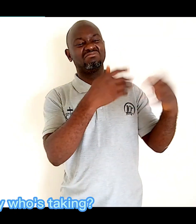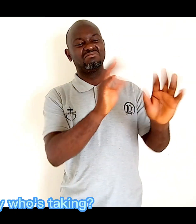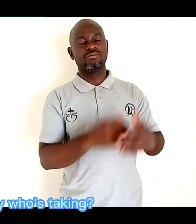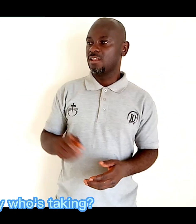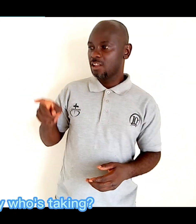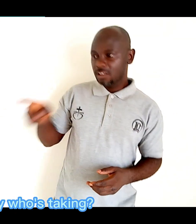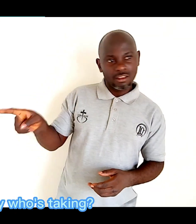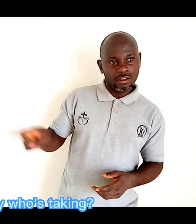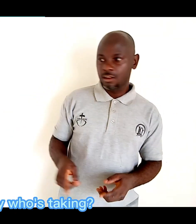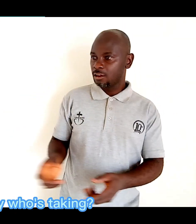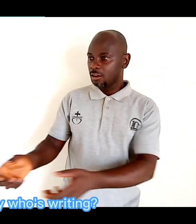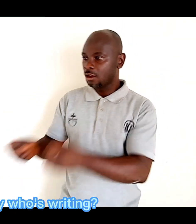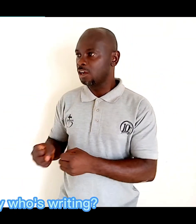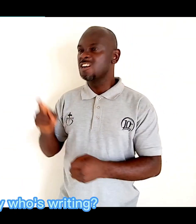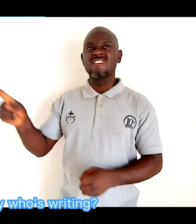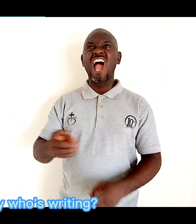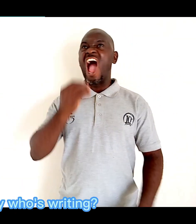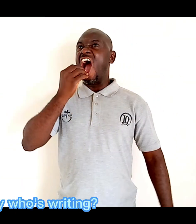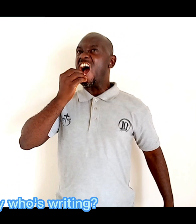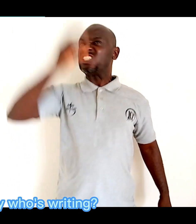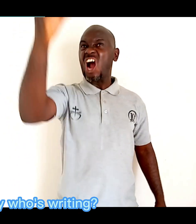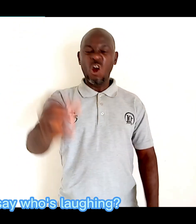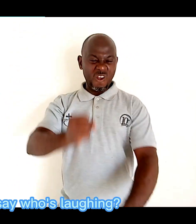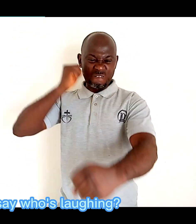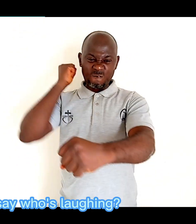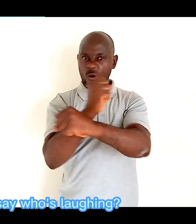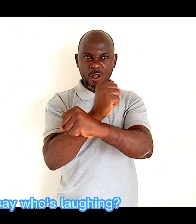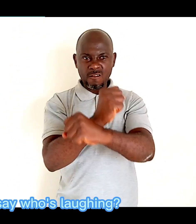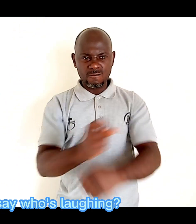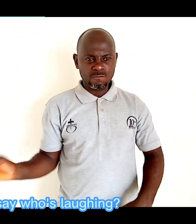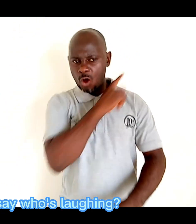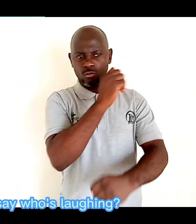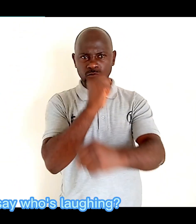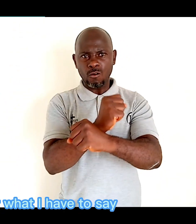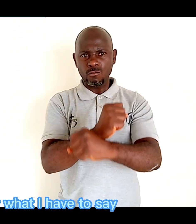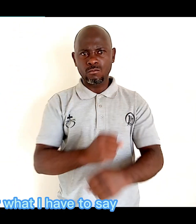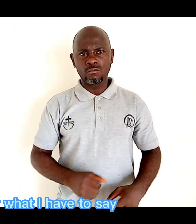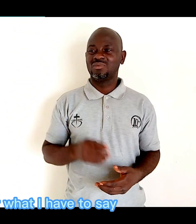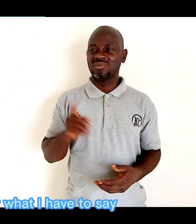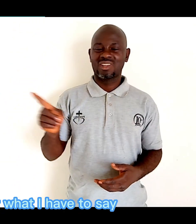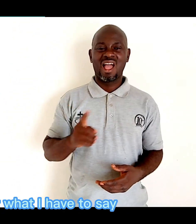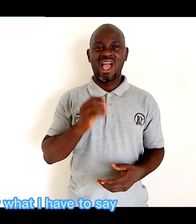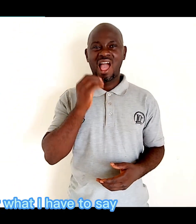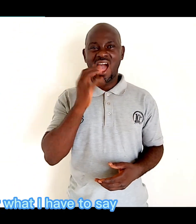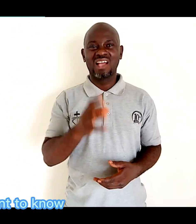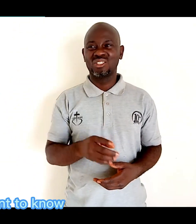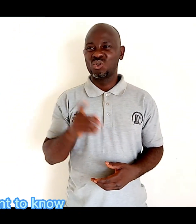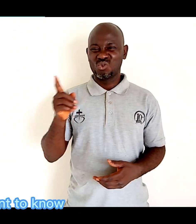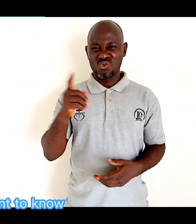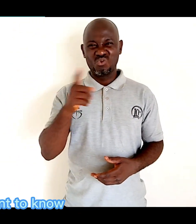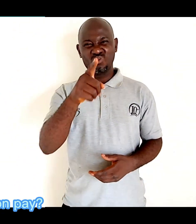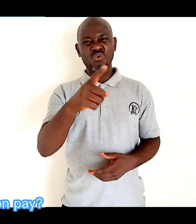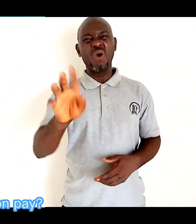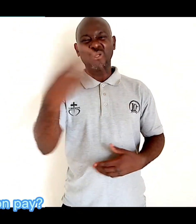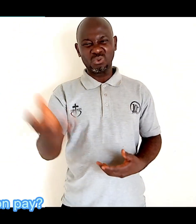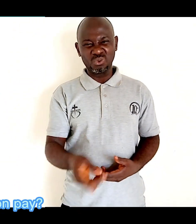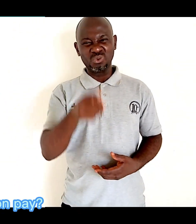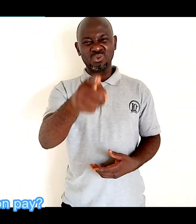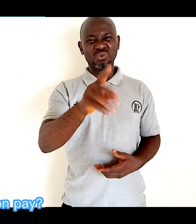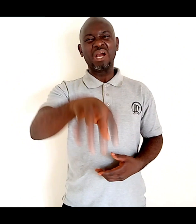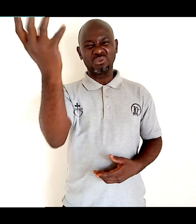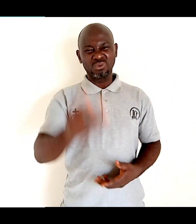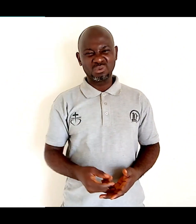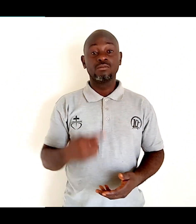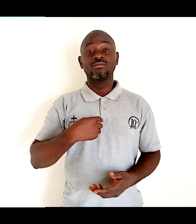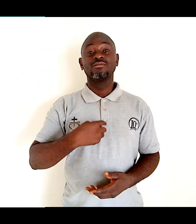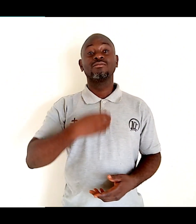When I talk, they say who's talking. When I write, they say who's writing. Even when I laugh, they say who's laughing. They don't want to hear what I have to say. Oh, they just want to know na host don't pay.